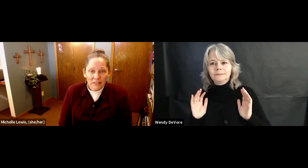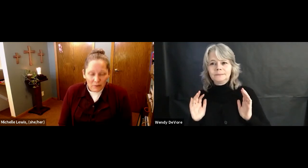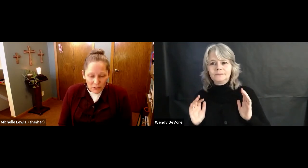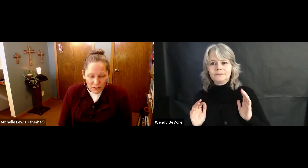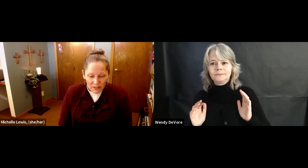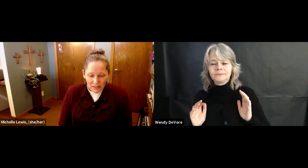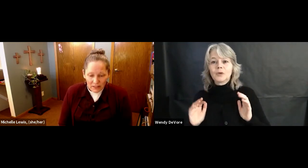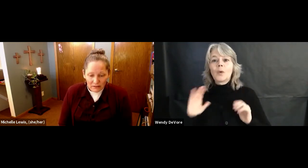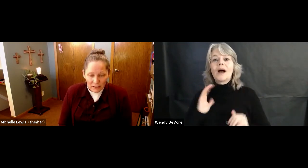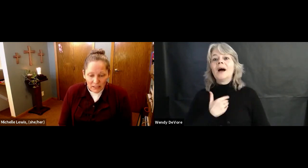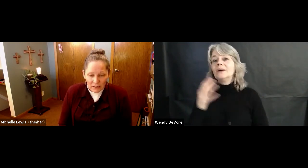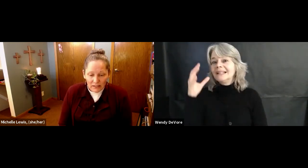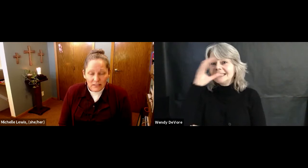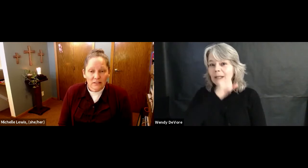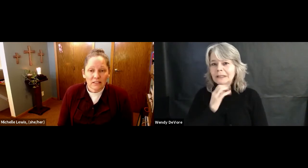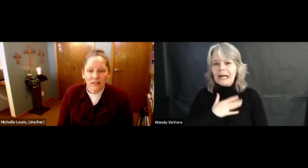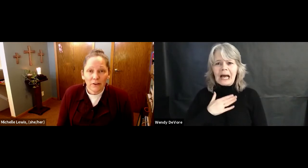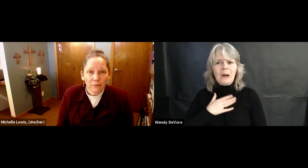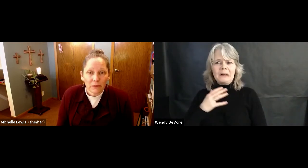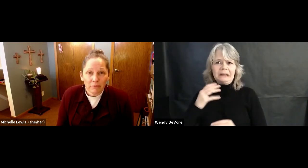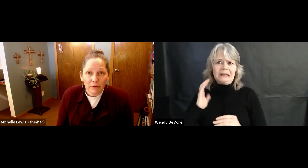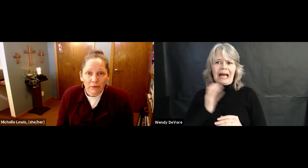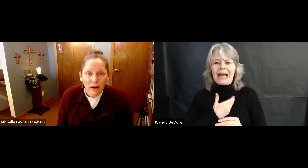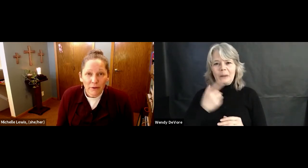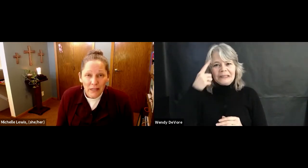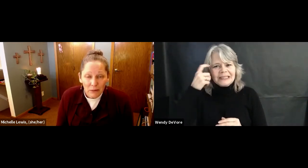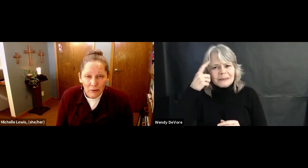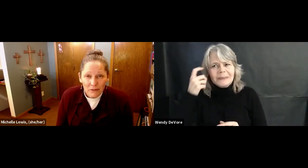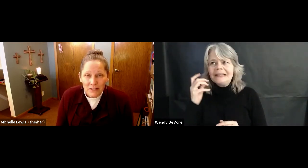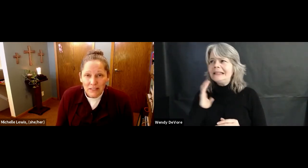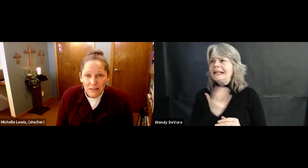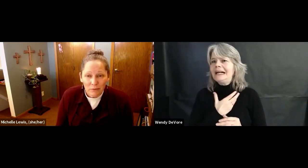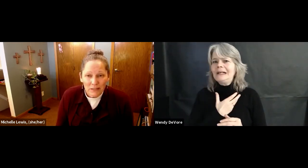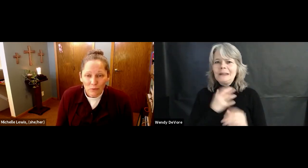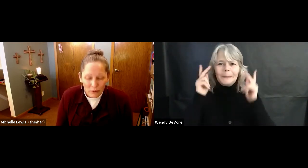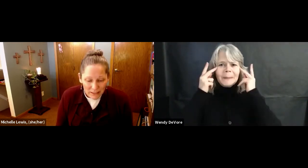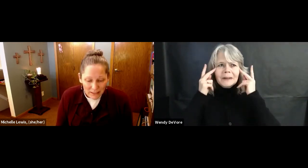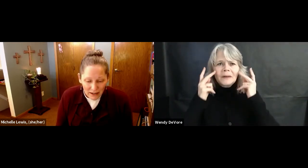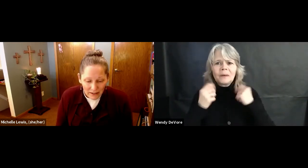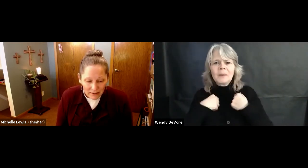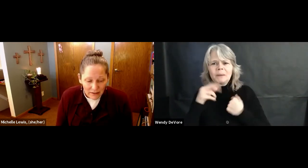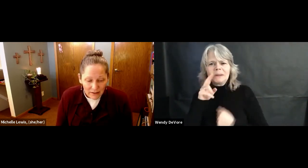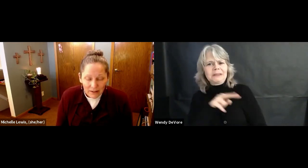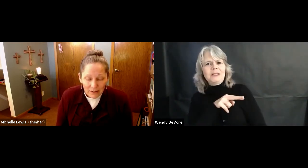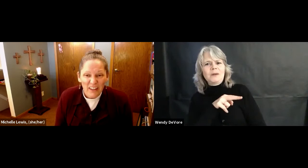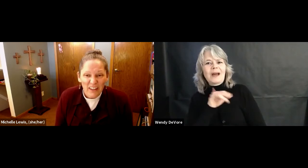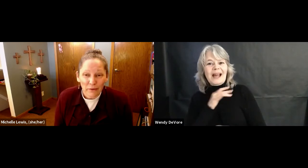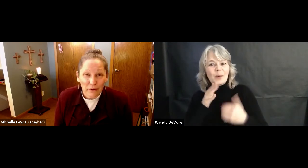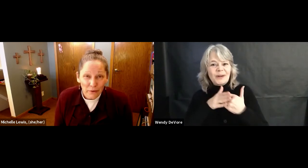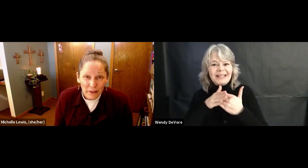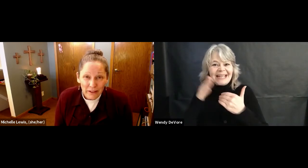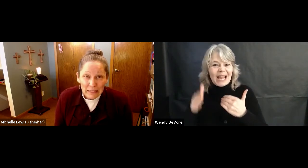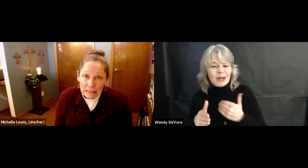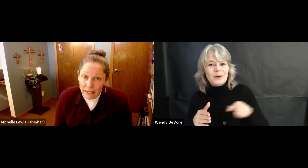Our assumptions can lead us to see other people, our neighbors, to see them as one-sided,